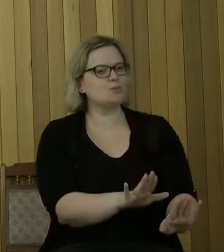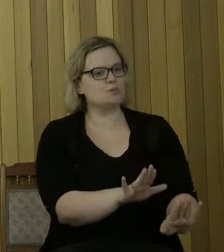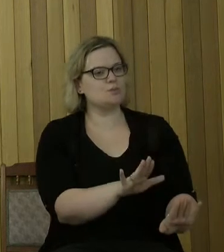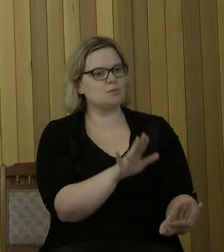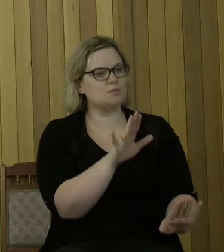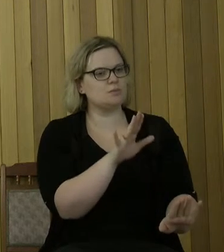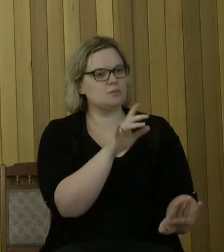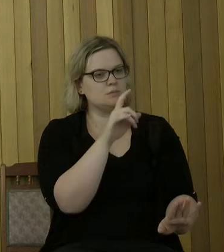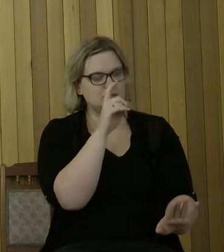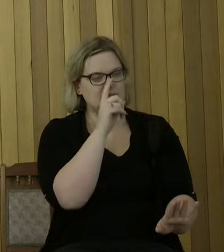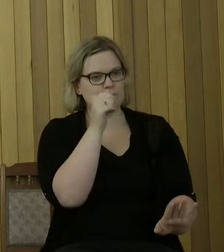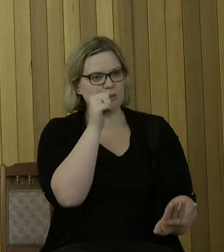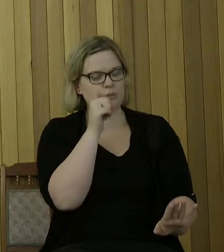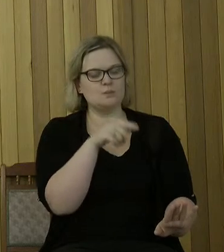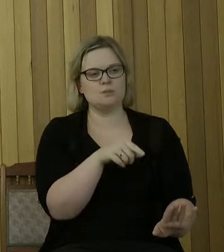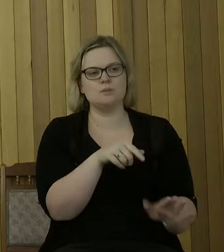She sat at my feet.